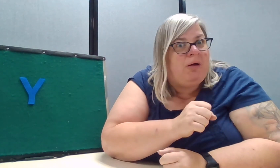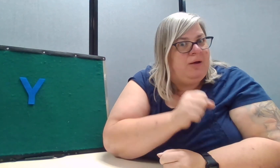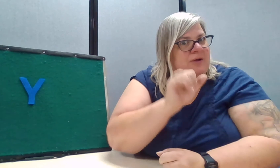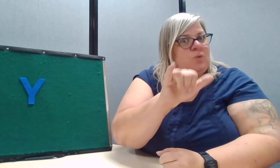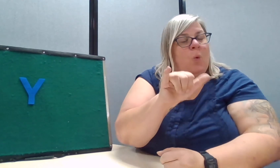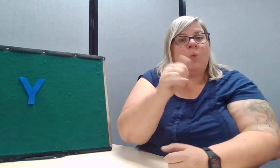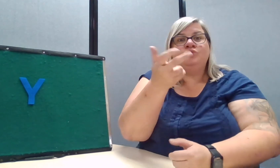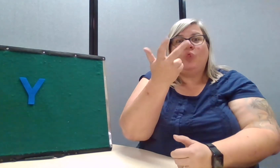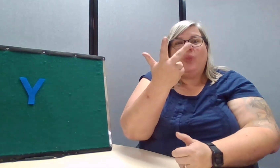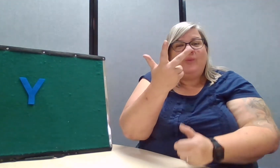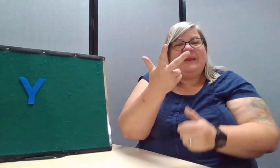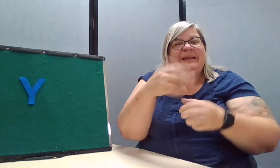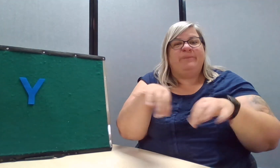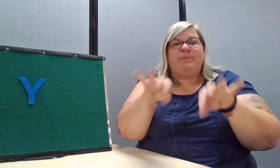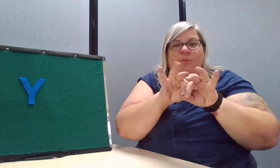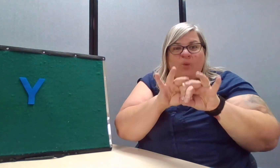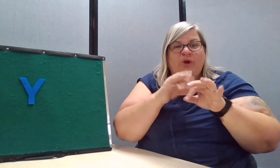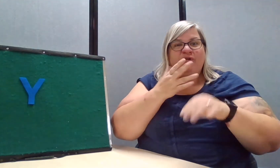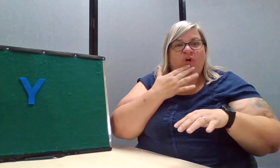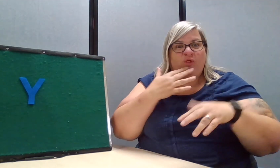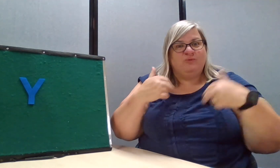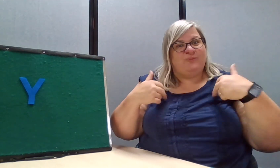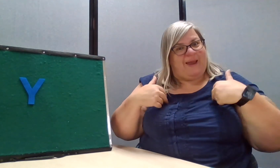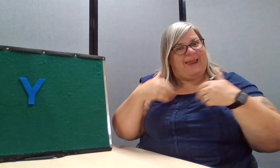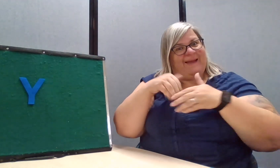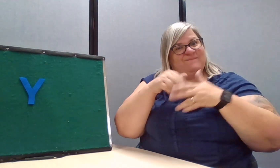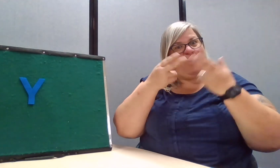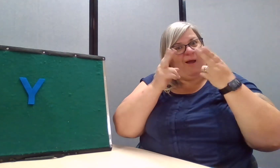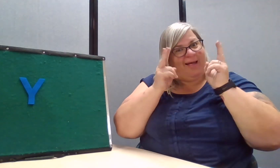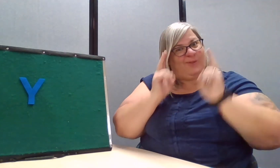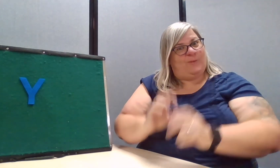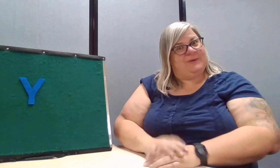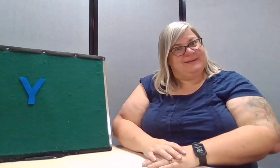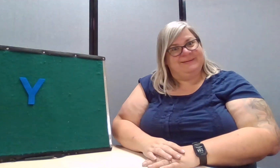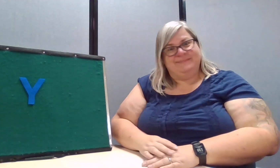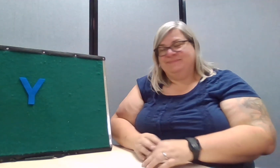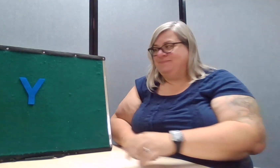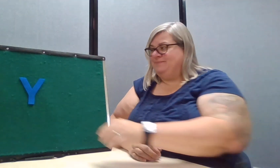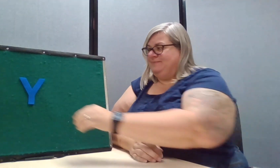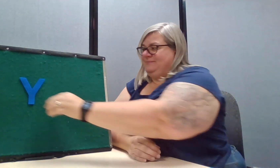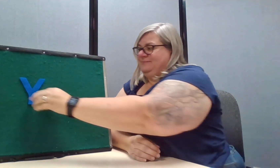orange. So those are three important colors to have for Halloween.